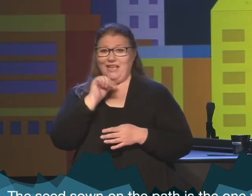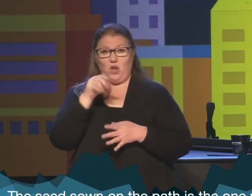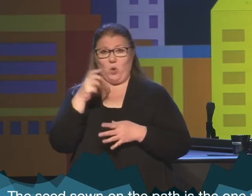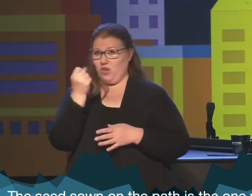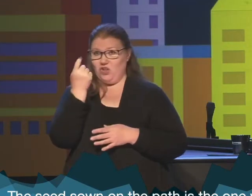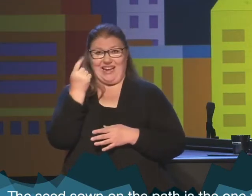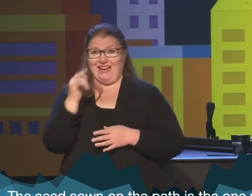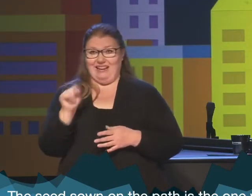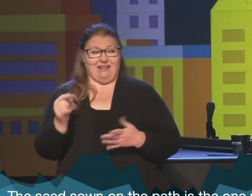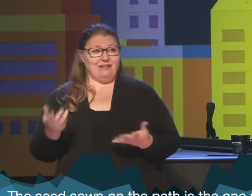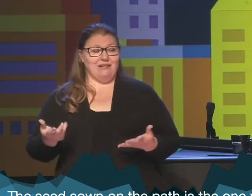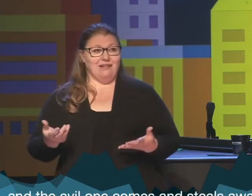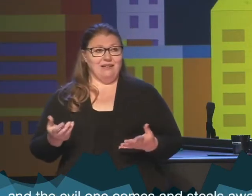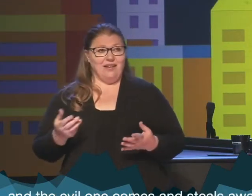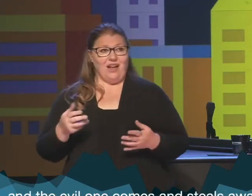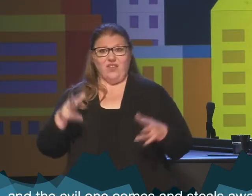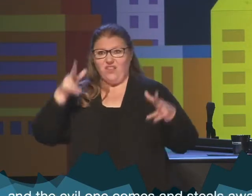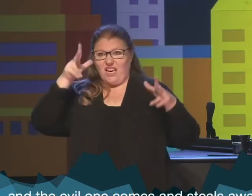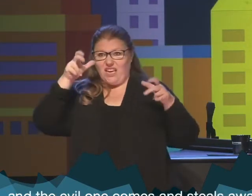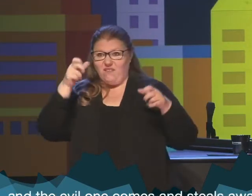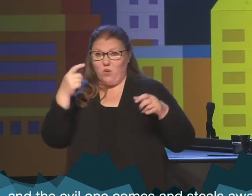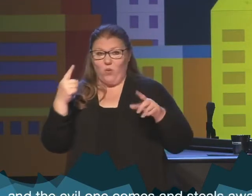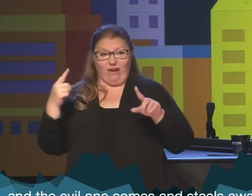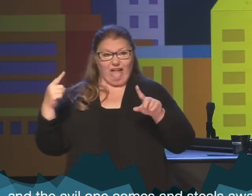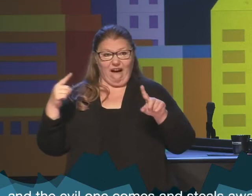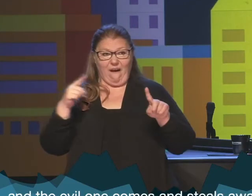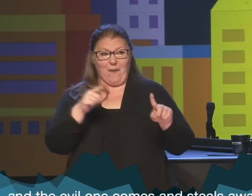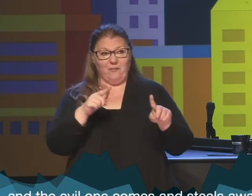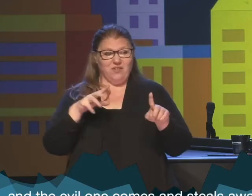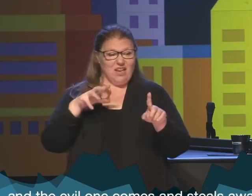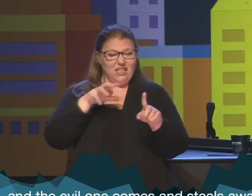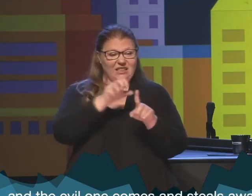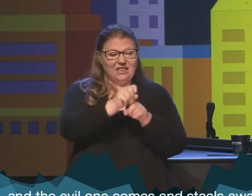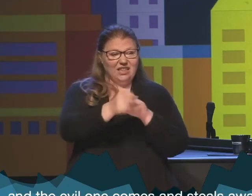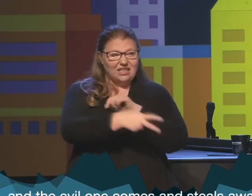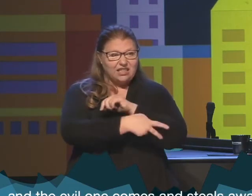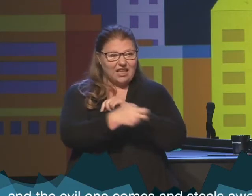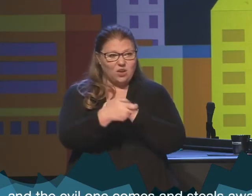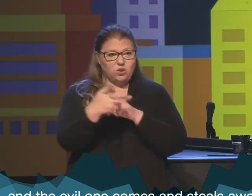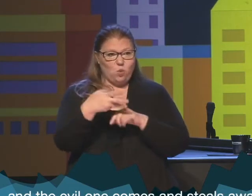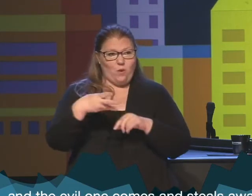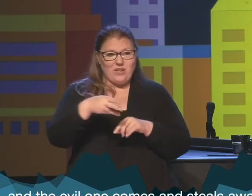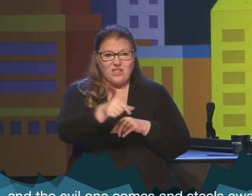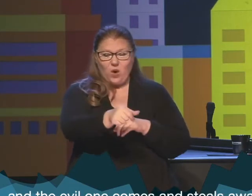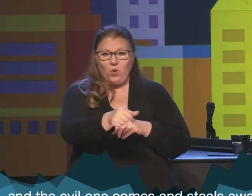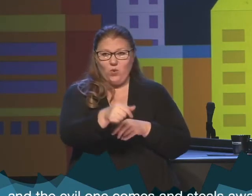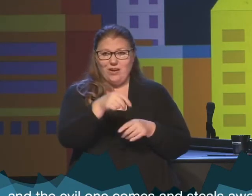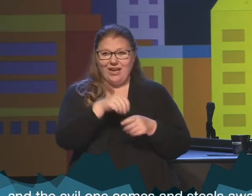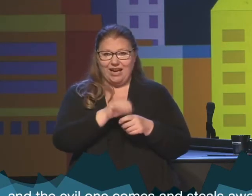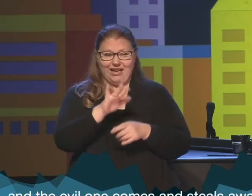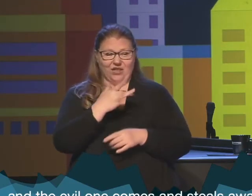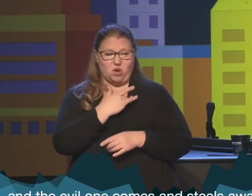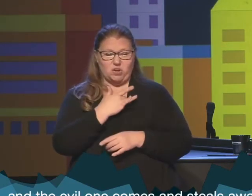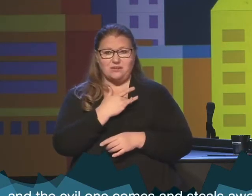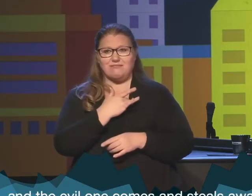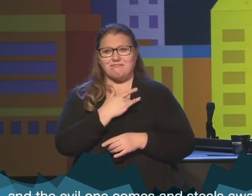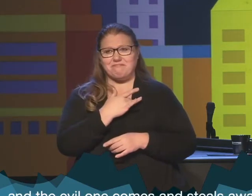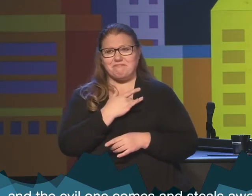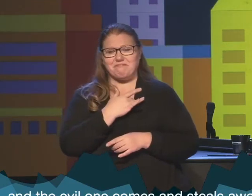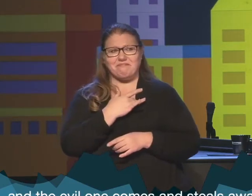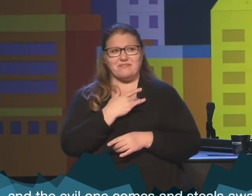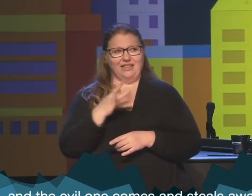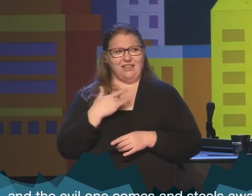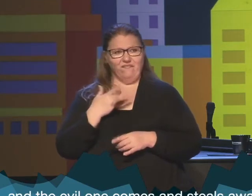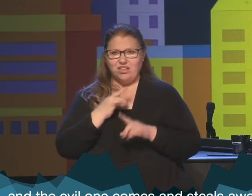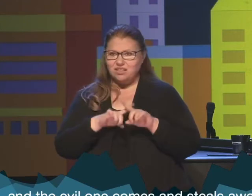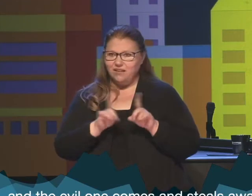it. And then the evil one comes and steals away what was sown in his heart. That feels a